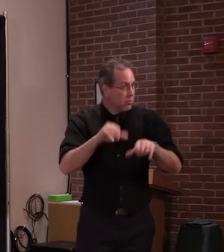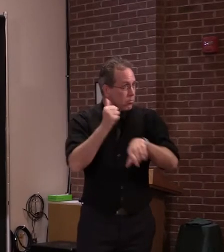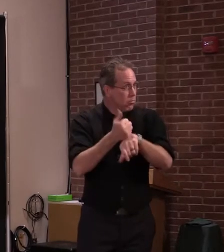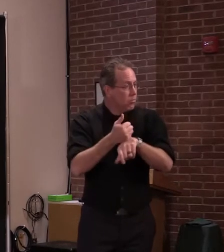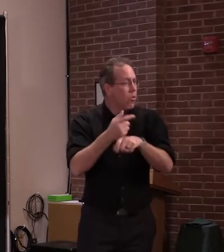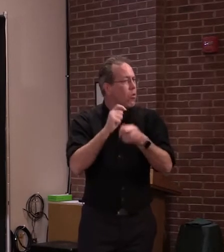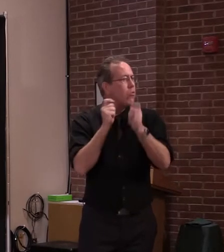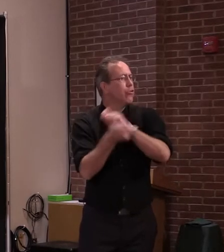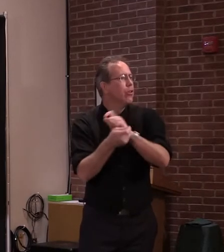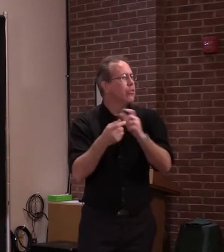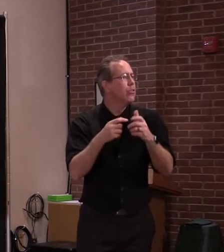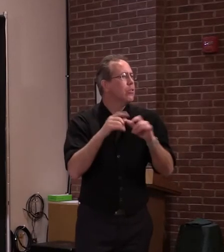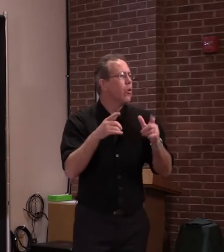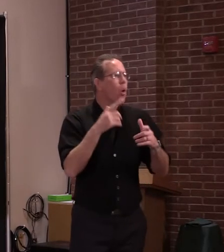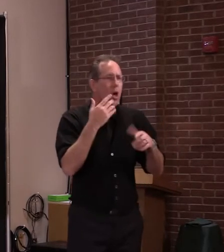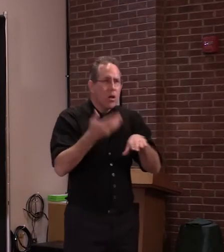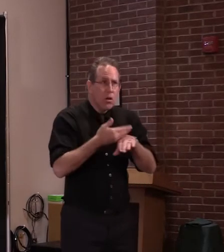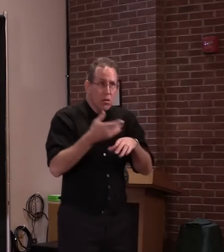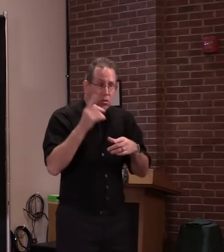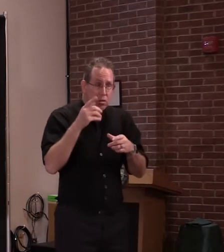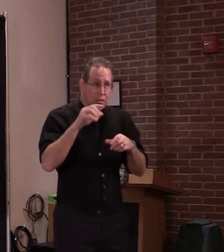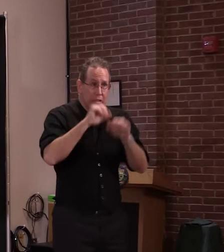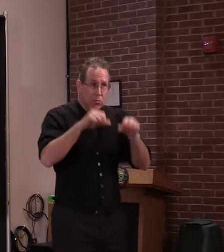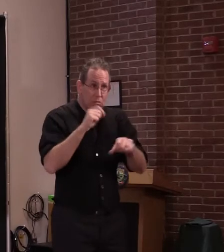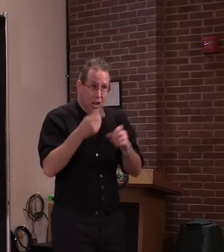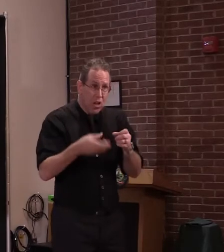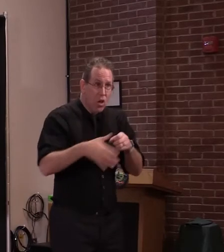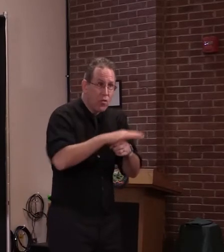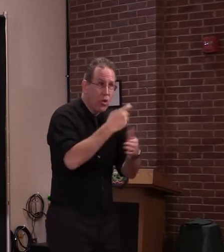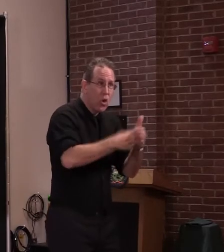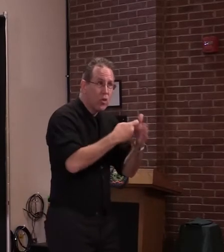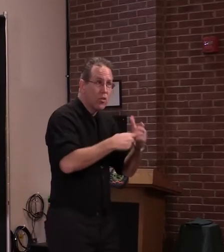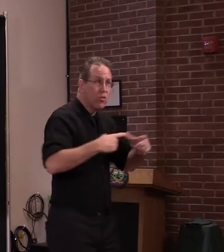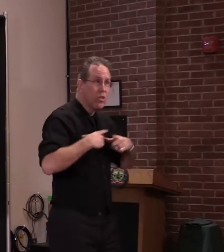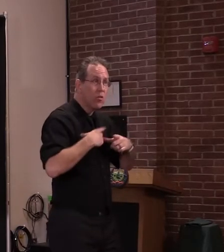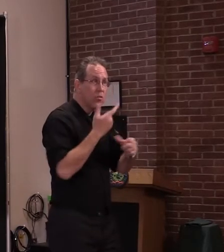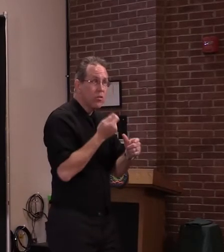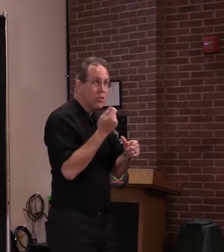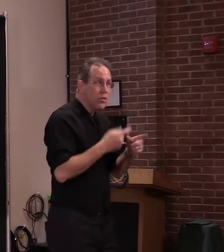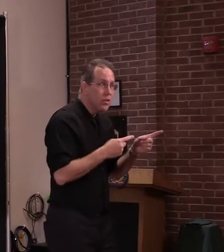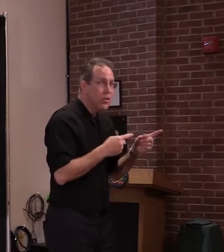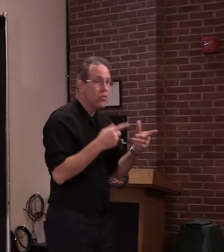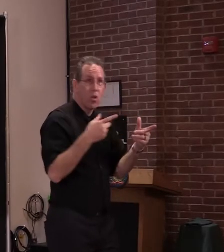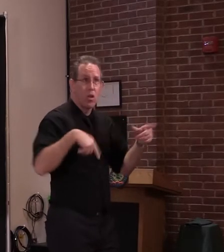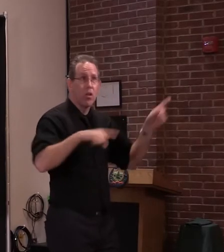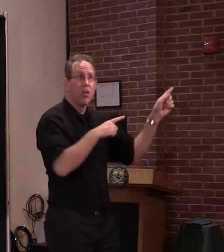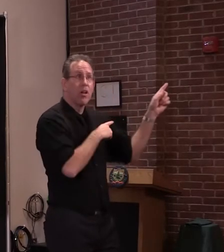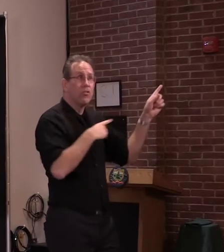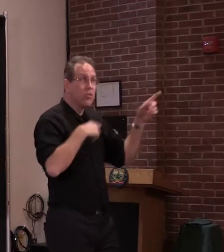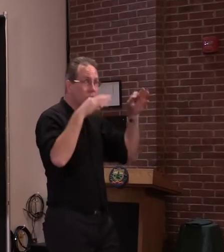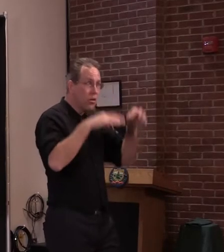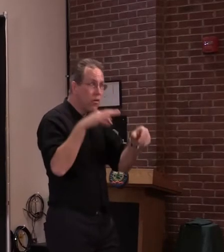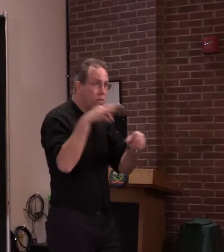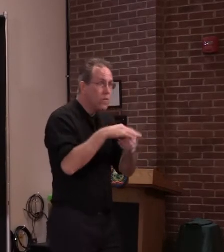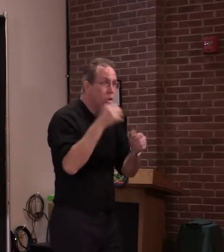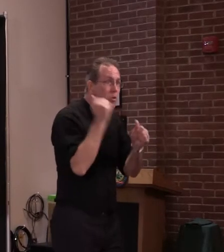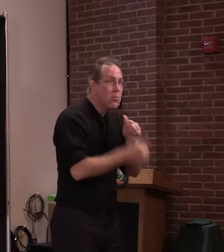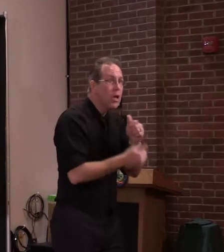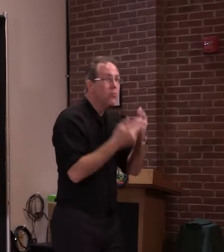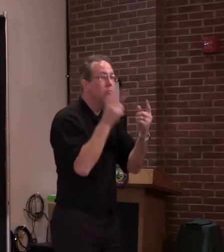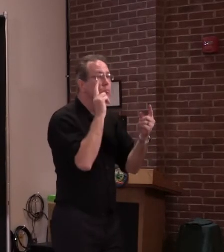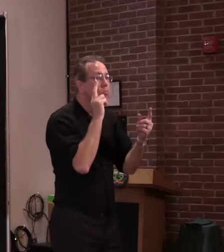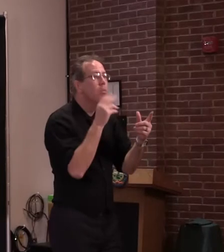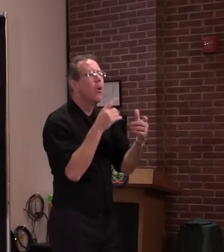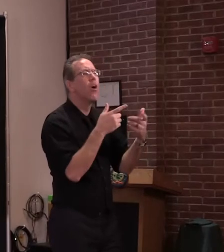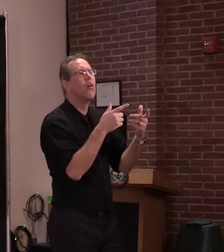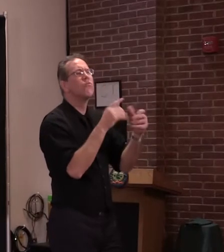to hearing all the details. It has a long ways to go. This is a conceptual deal that leadership, it